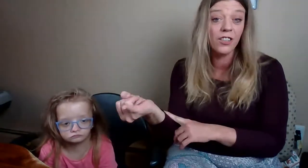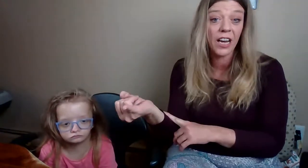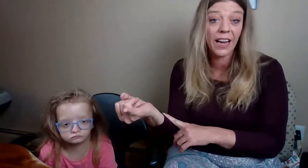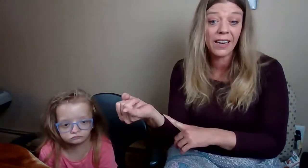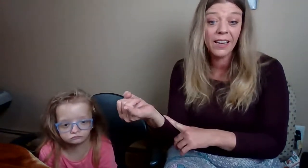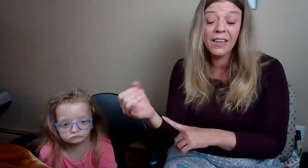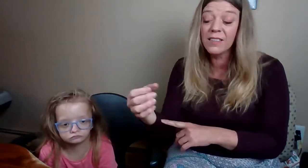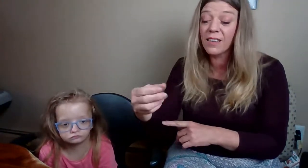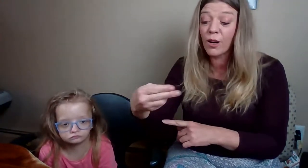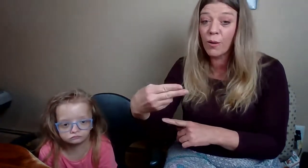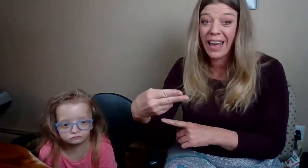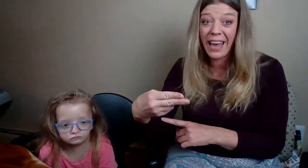J. So